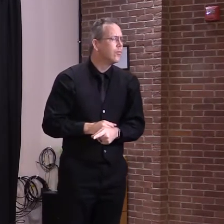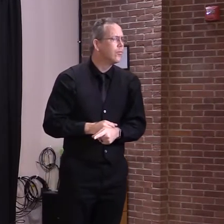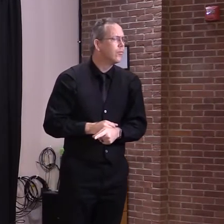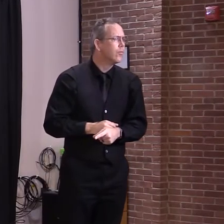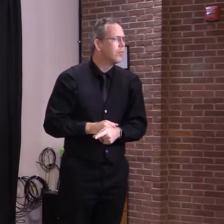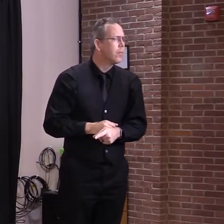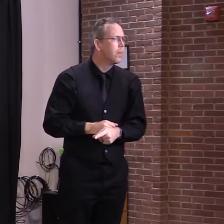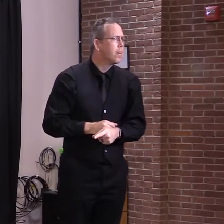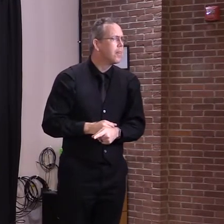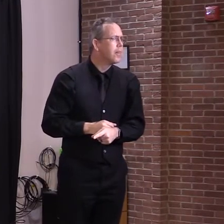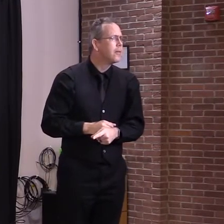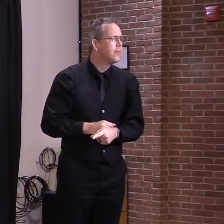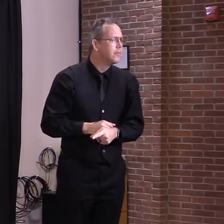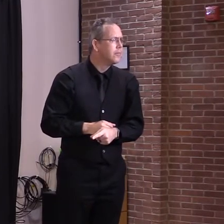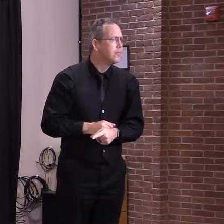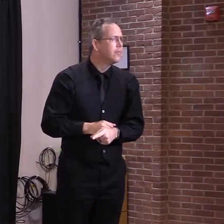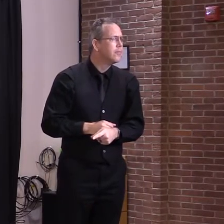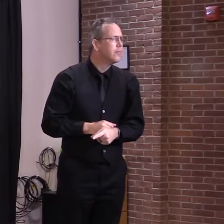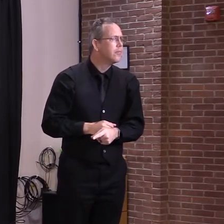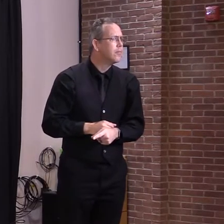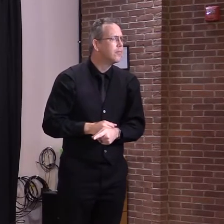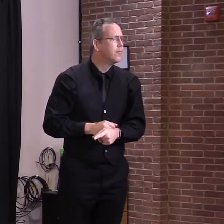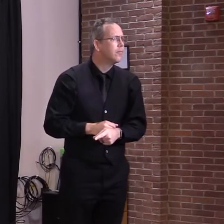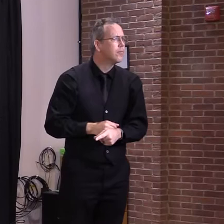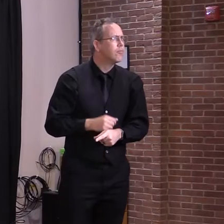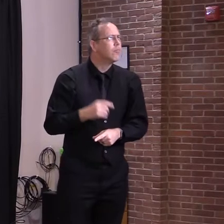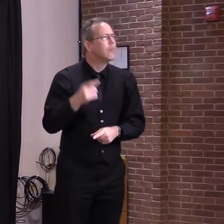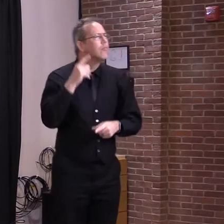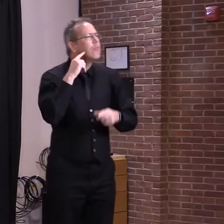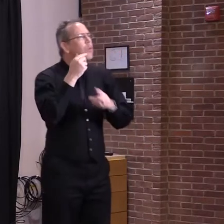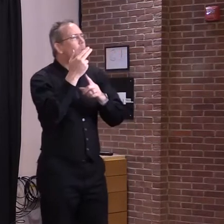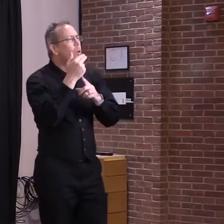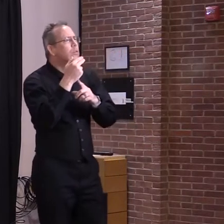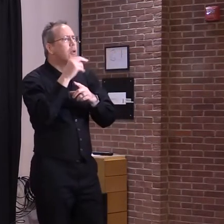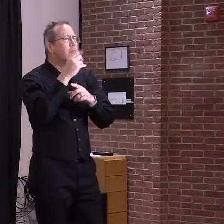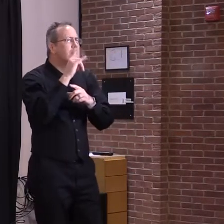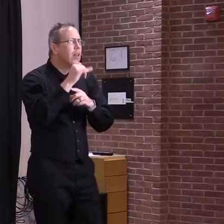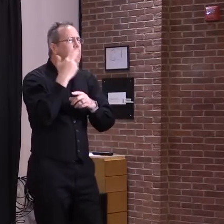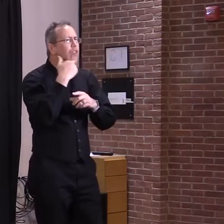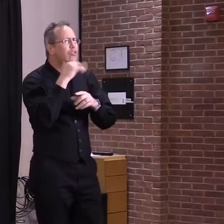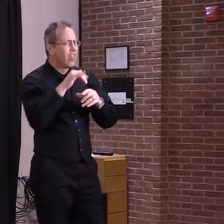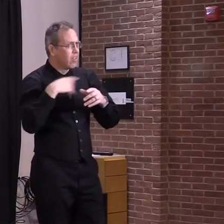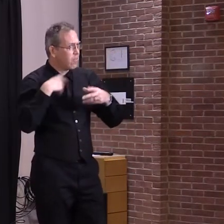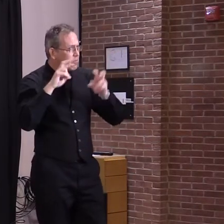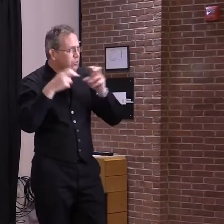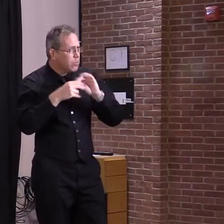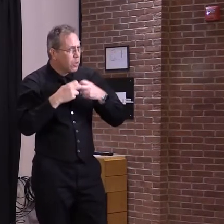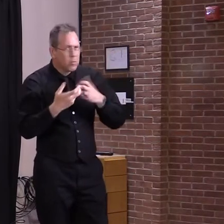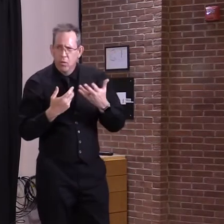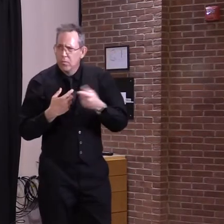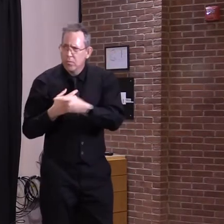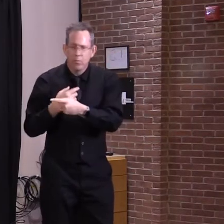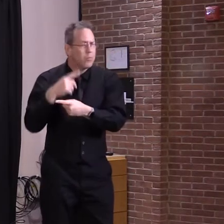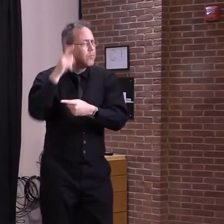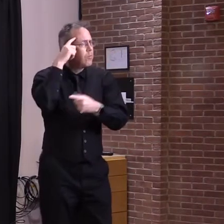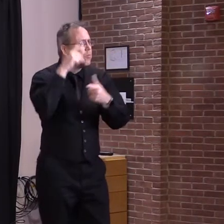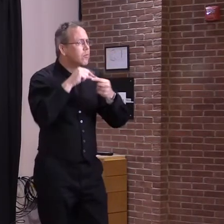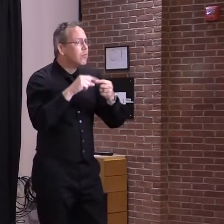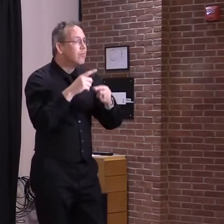I've heard that, but again, as we've seen, I don't know if we can count on Washington at this